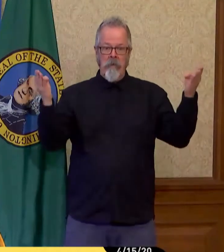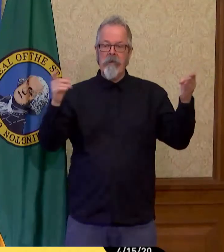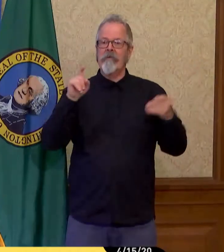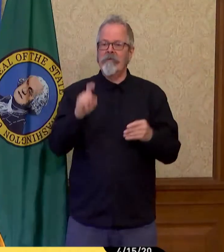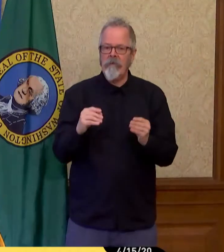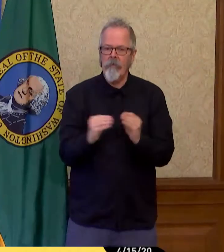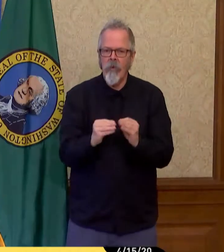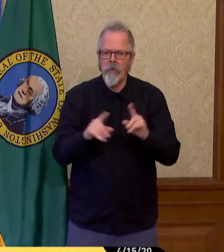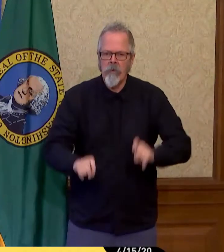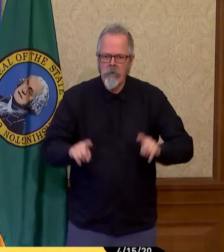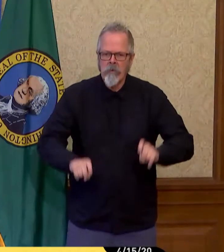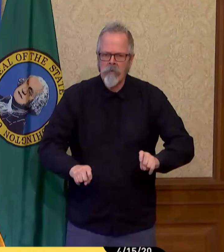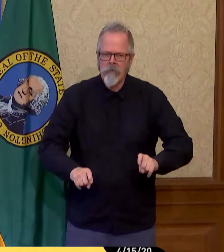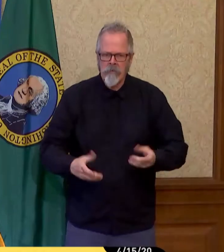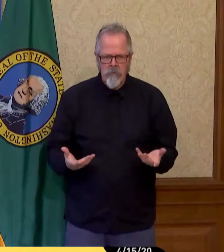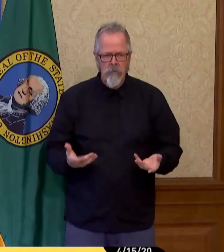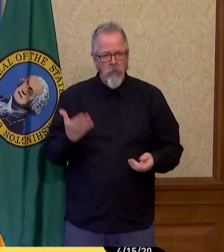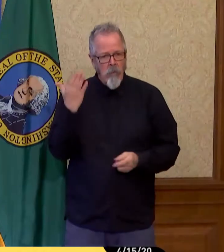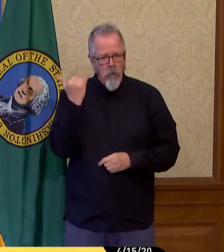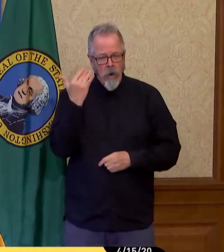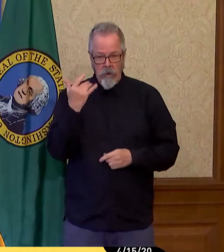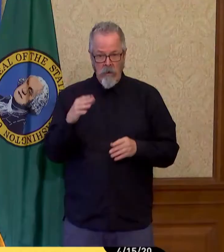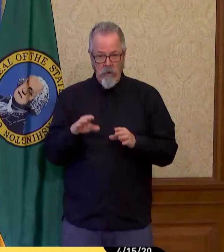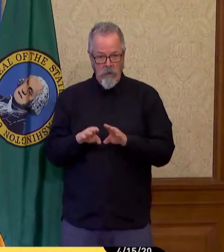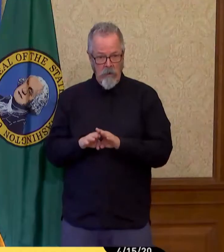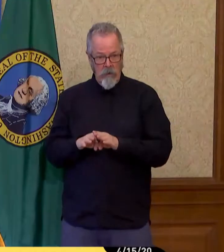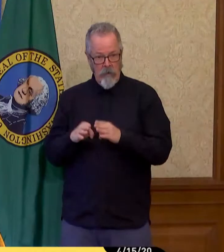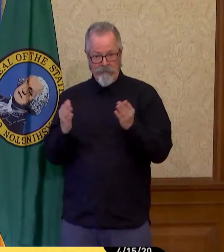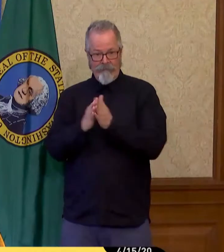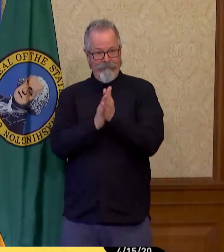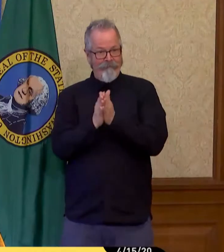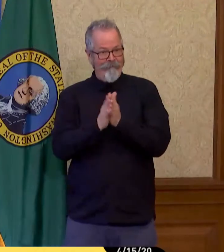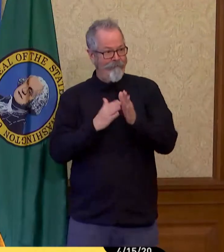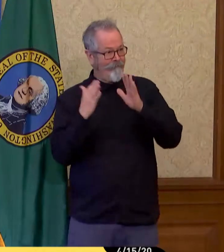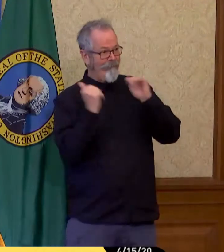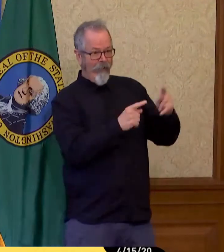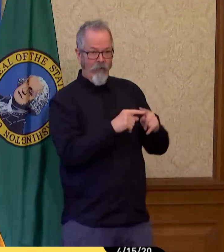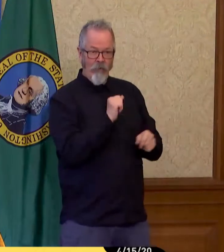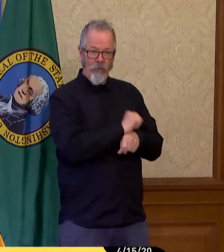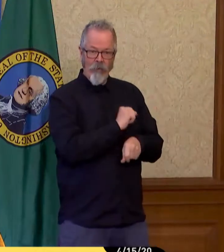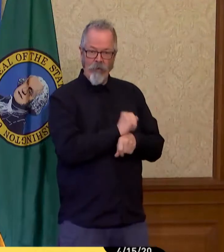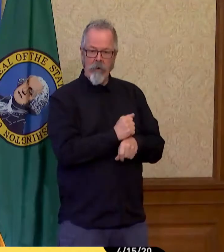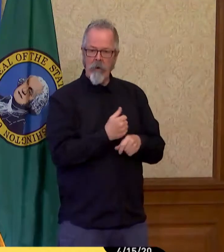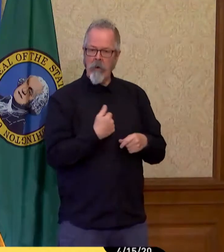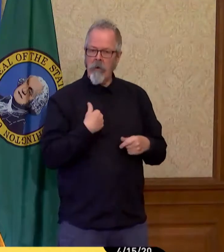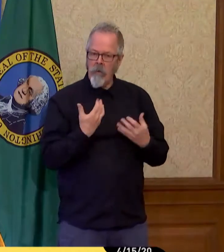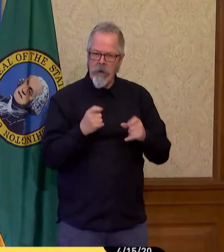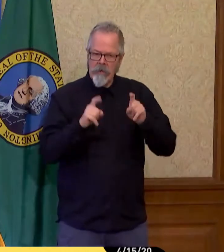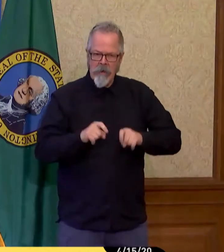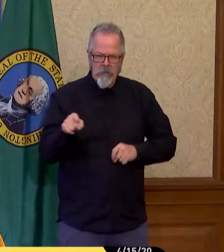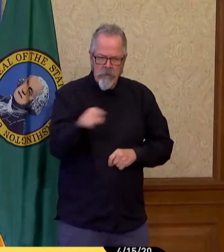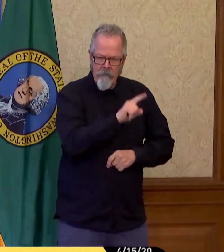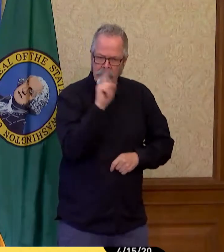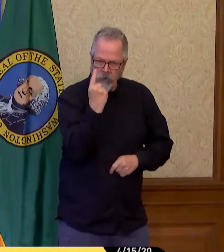potentially isolated if necessary. And the reason is we simply have not had enough test kits,